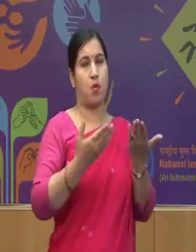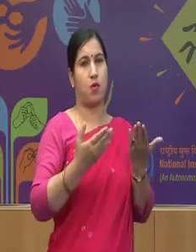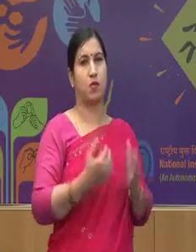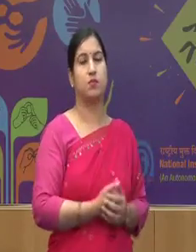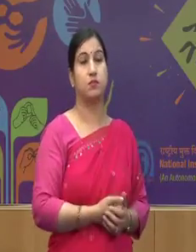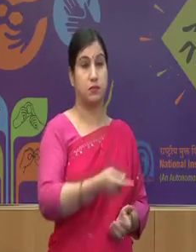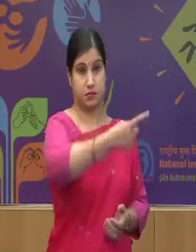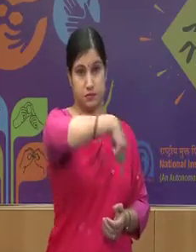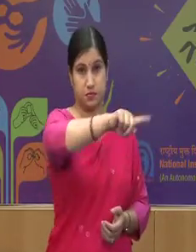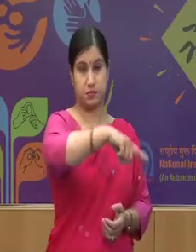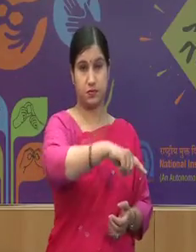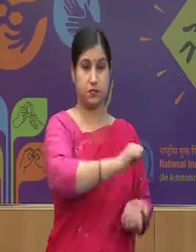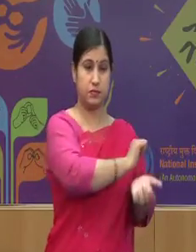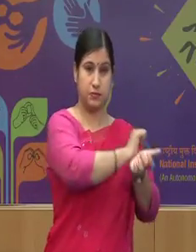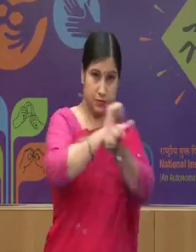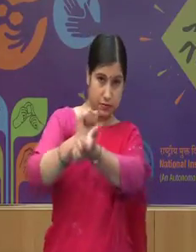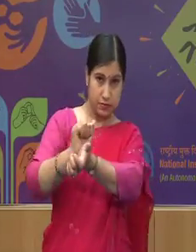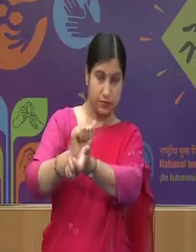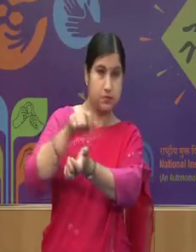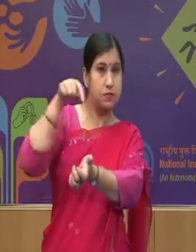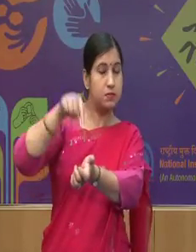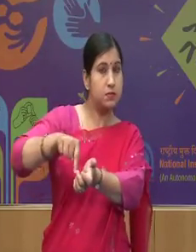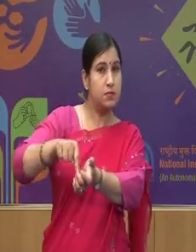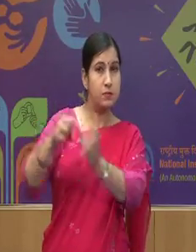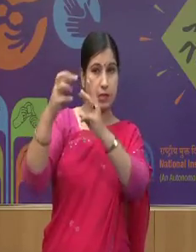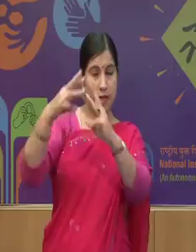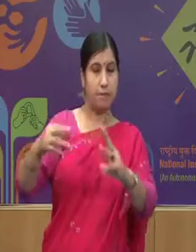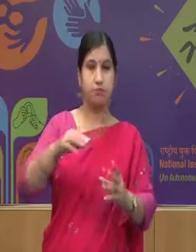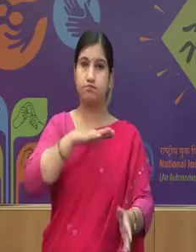They were either sent to extermination camps